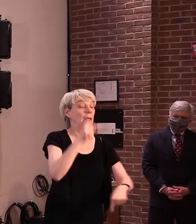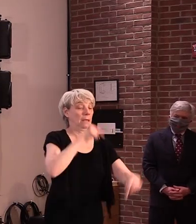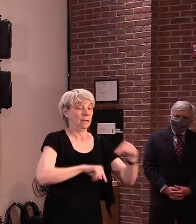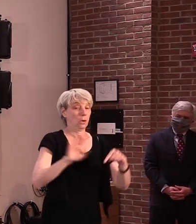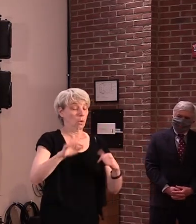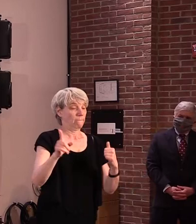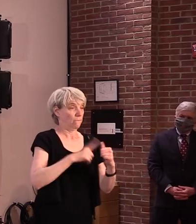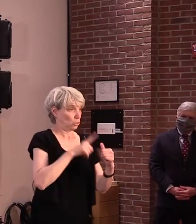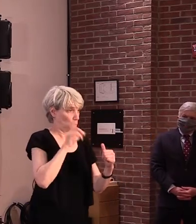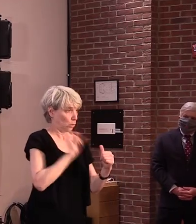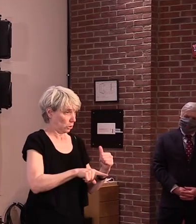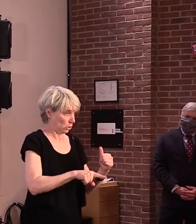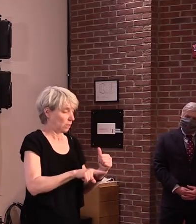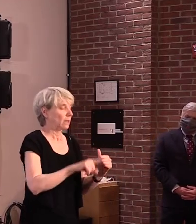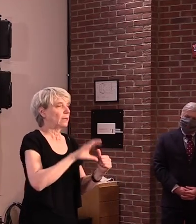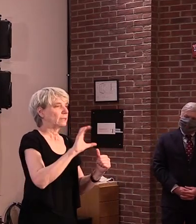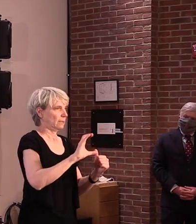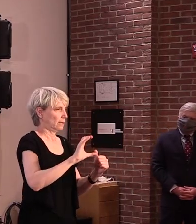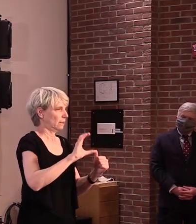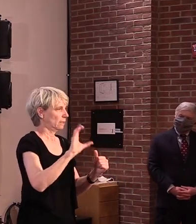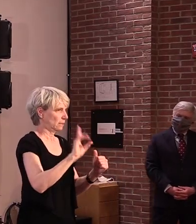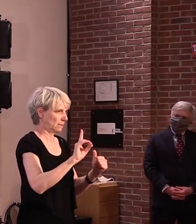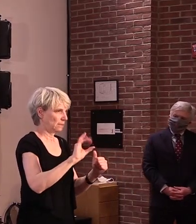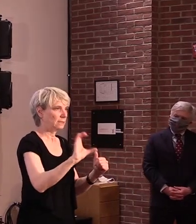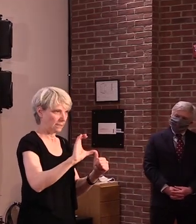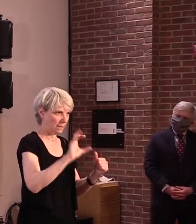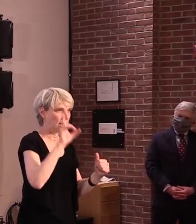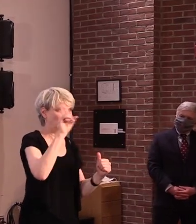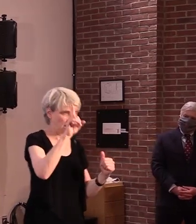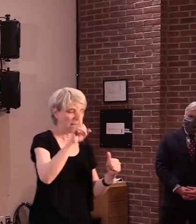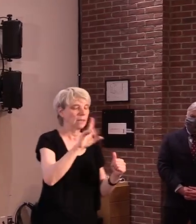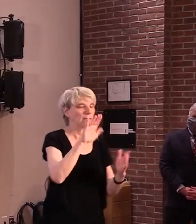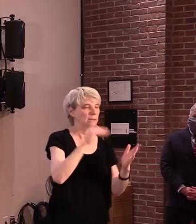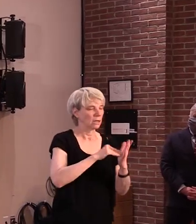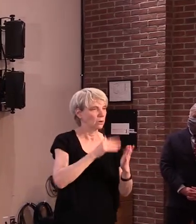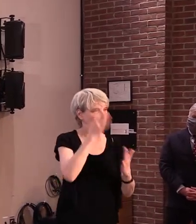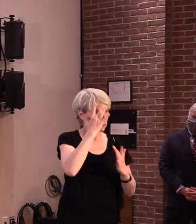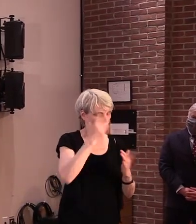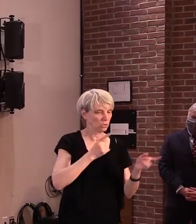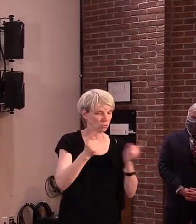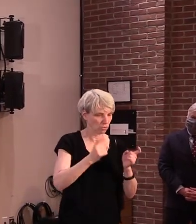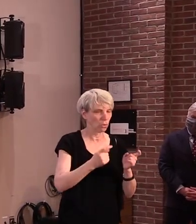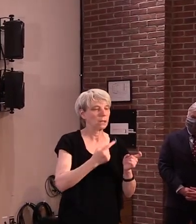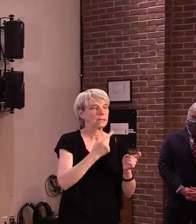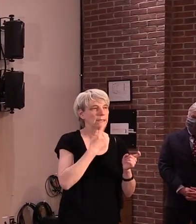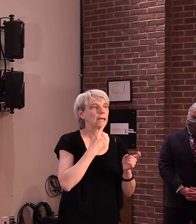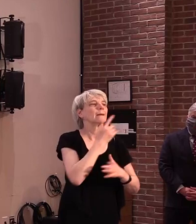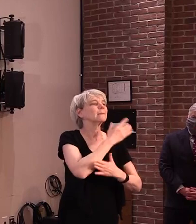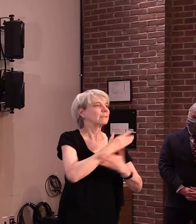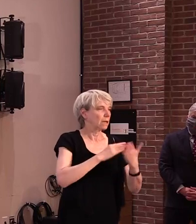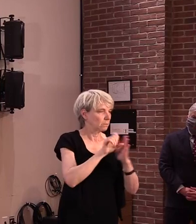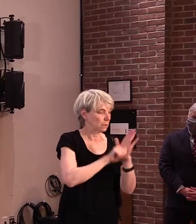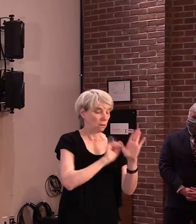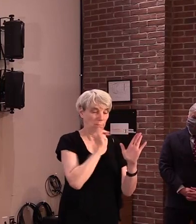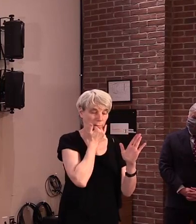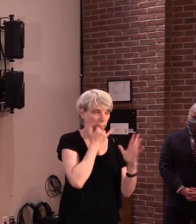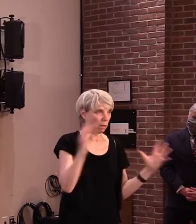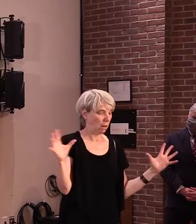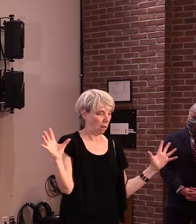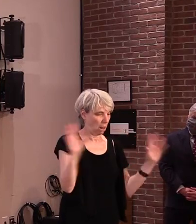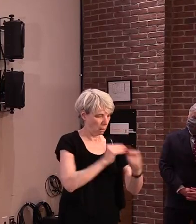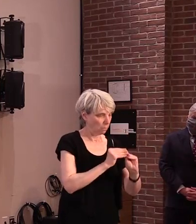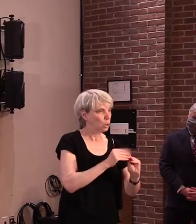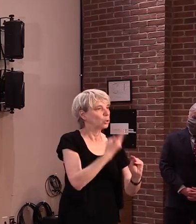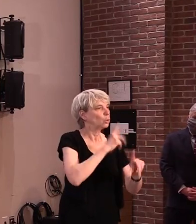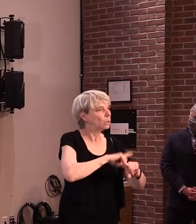CDC did comment that a number of states had aggregated two types of data. The data from the nasal